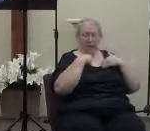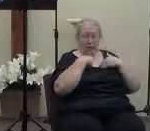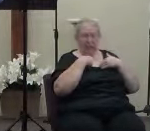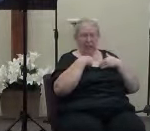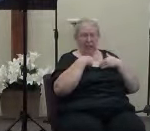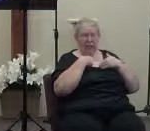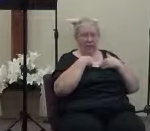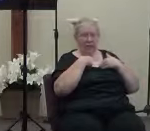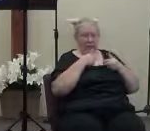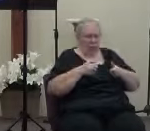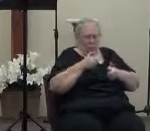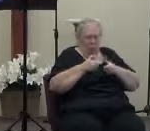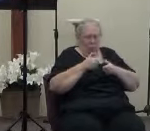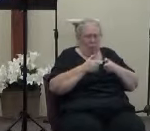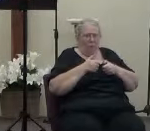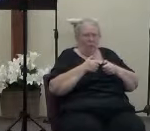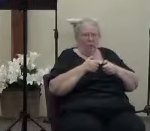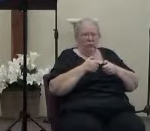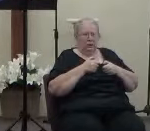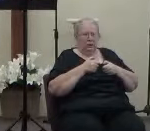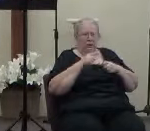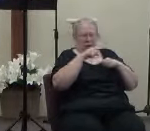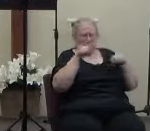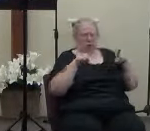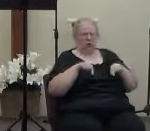and Twitter, and I don't need no words.